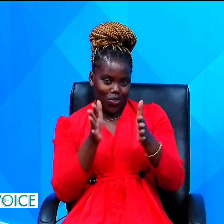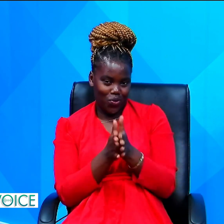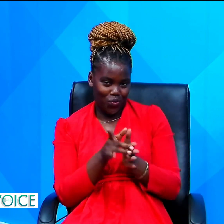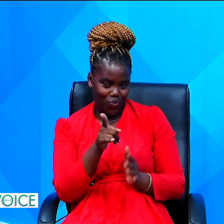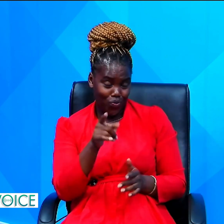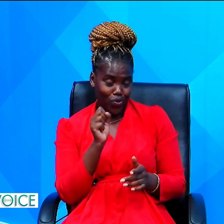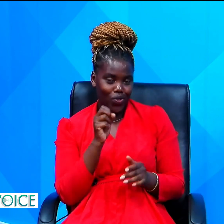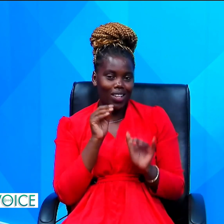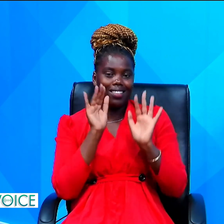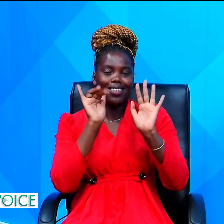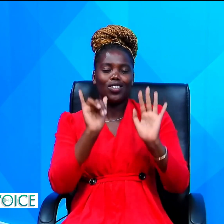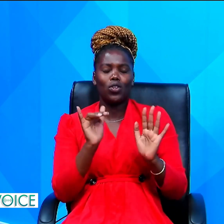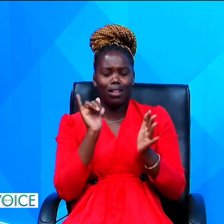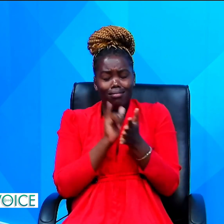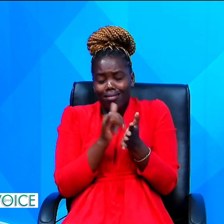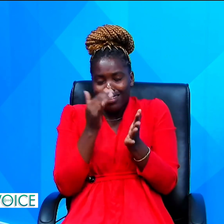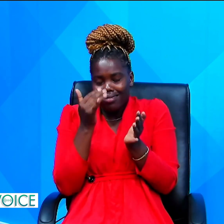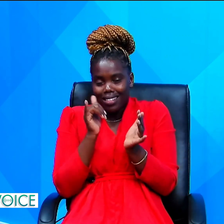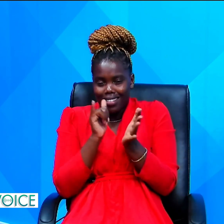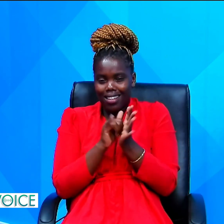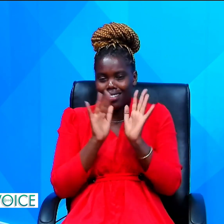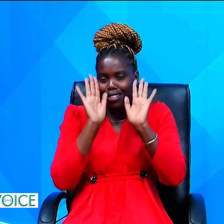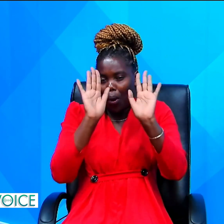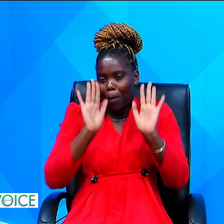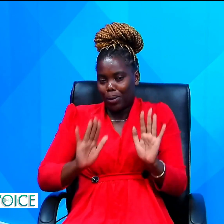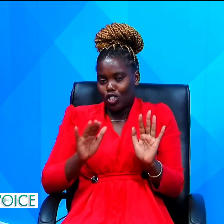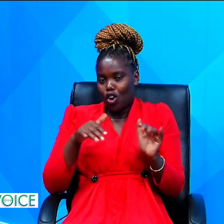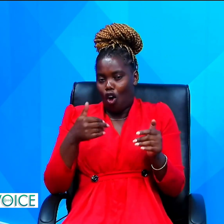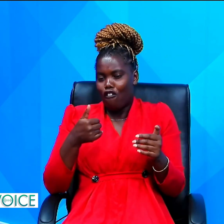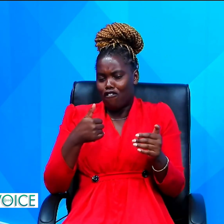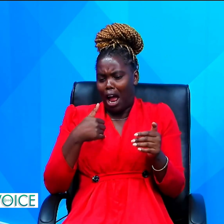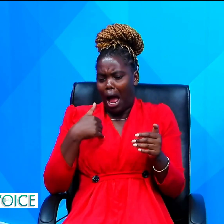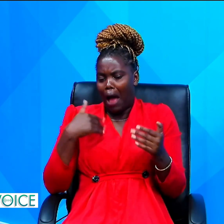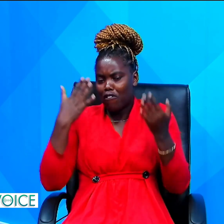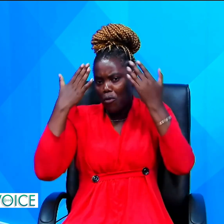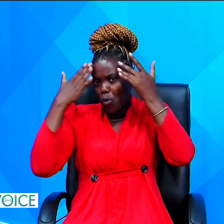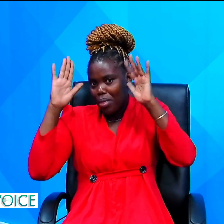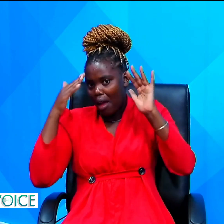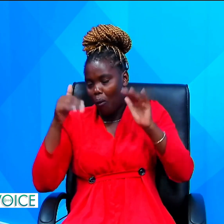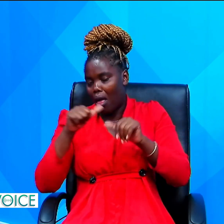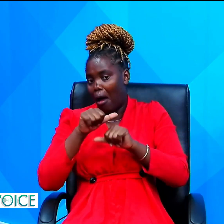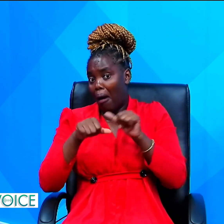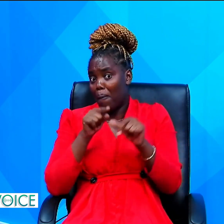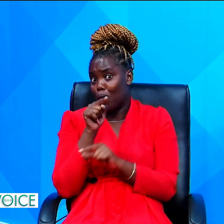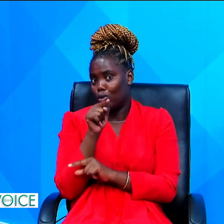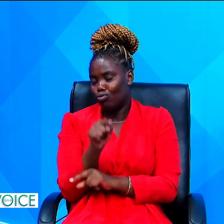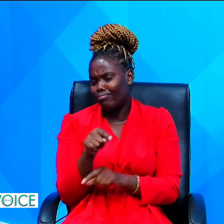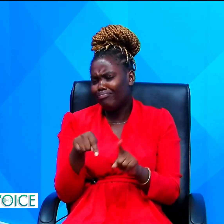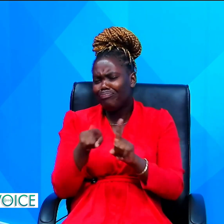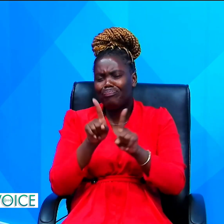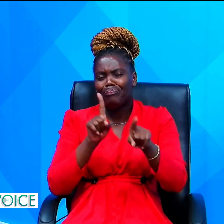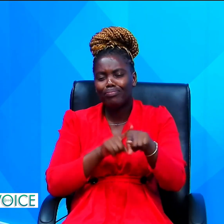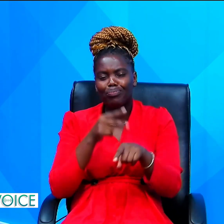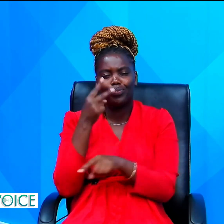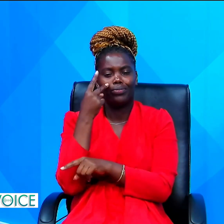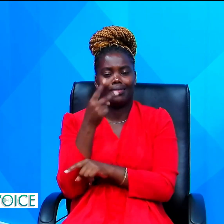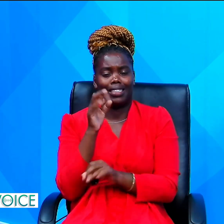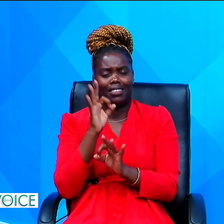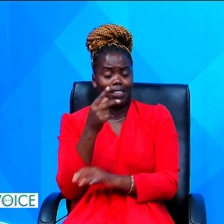people. So it is important to create awareness about this disease.